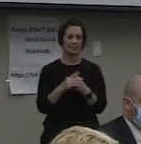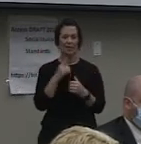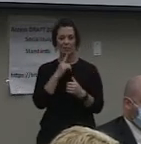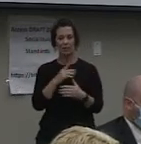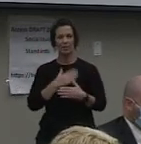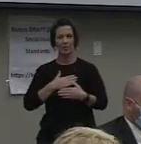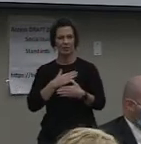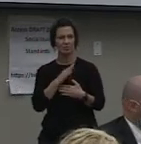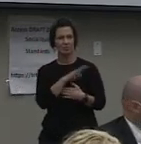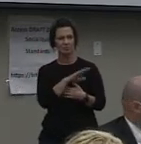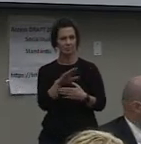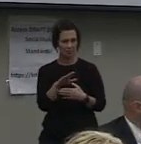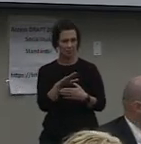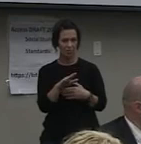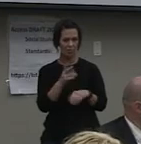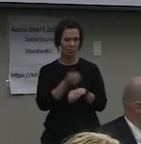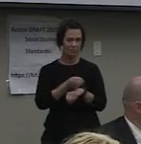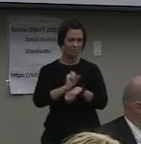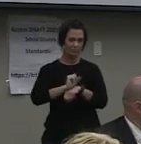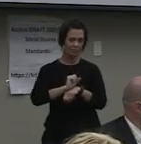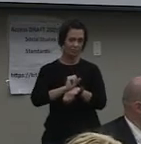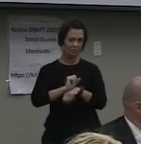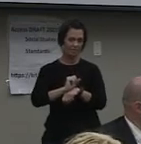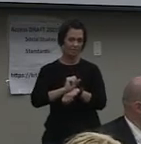appreciate all the efforts of all of the